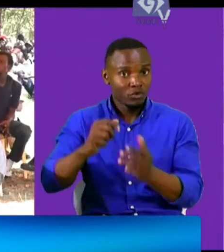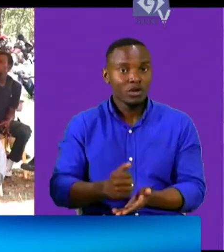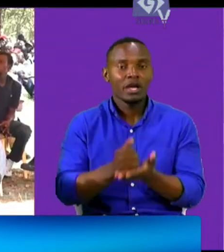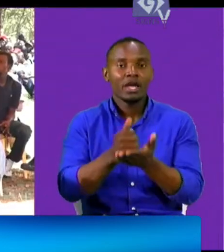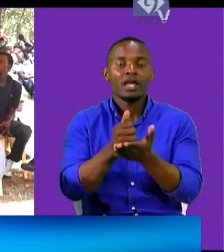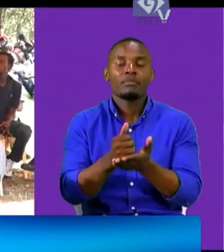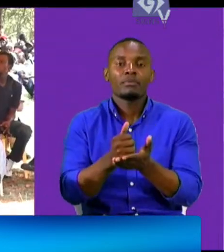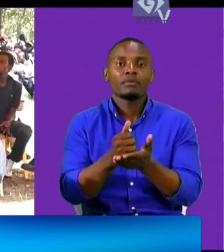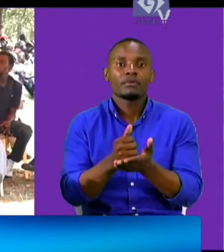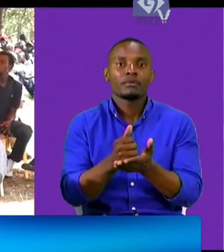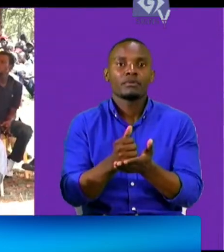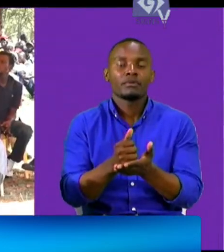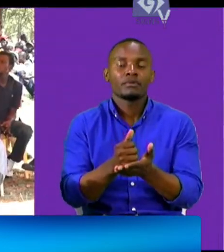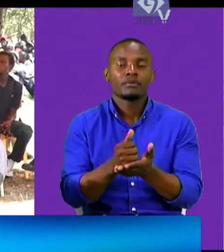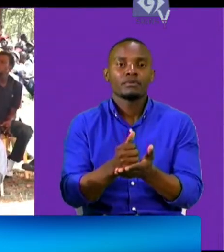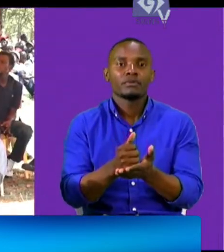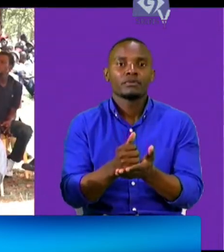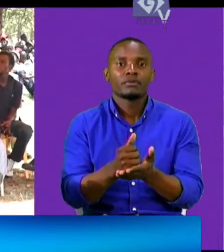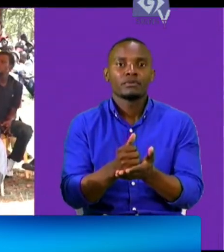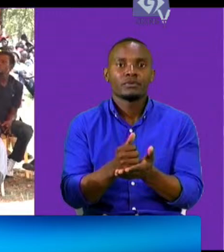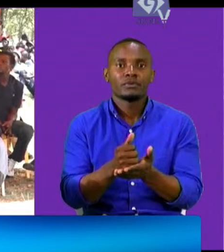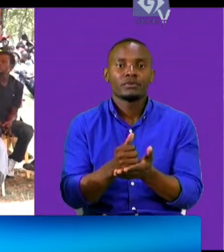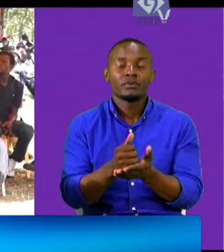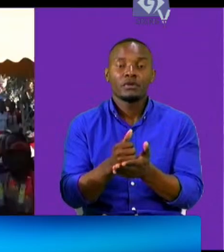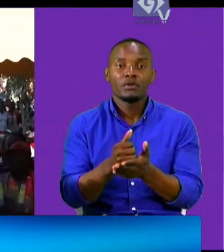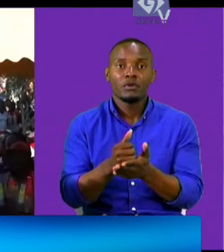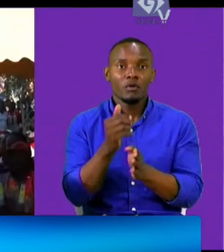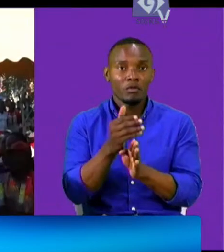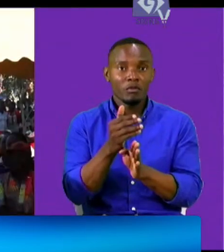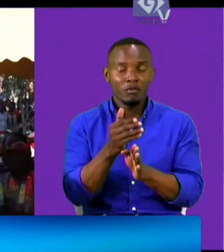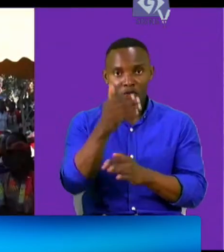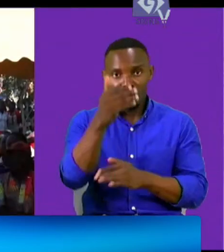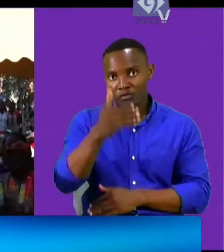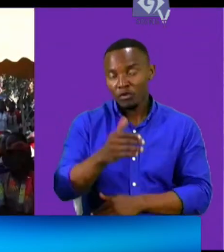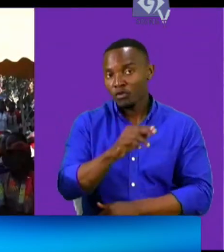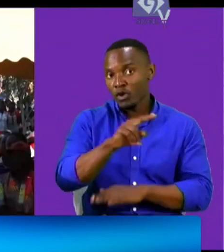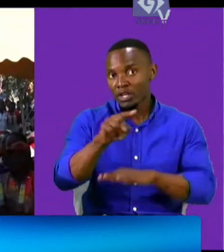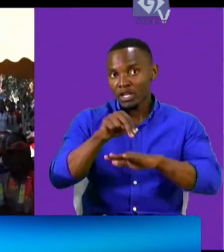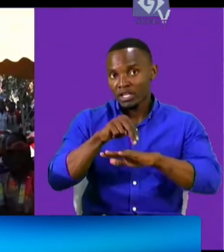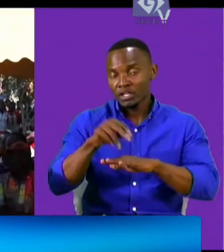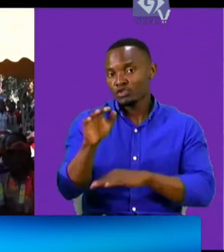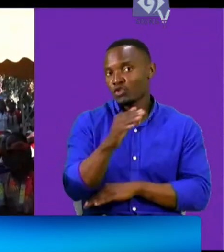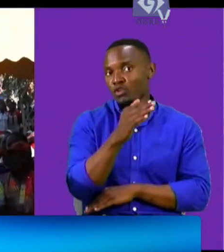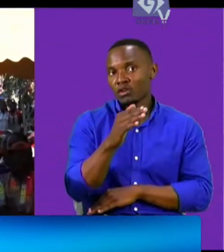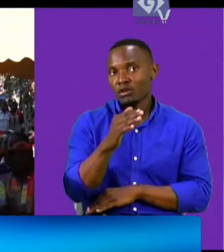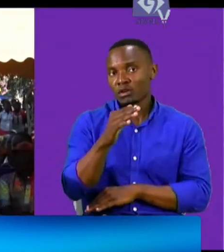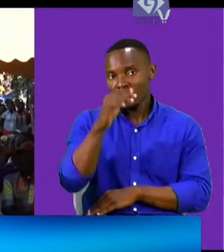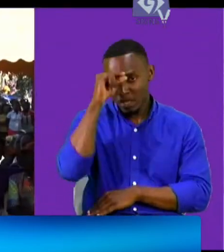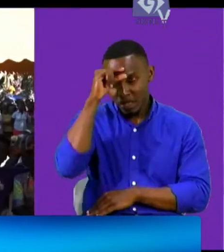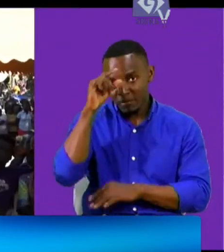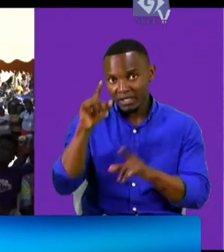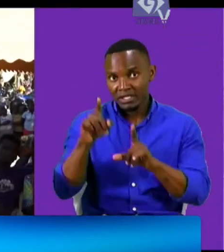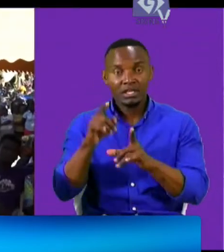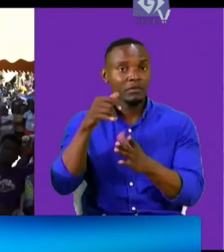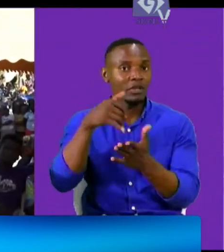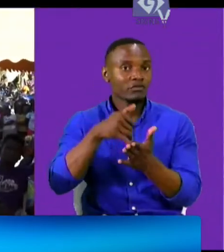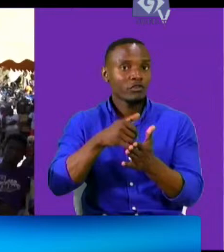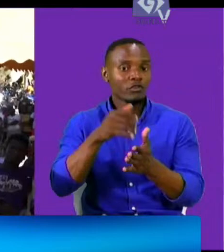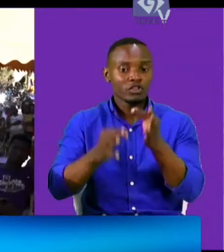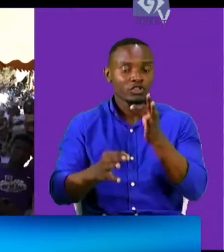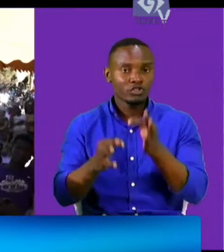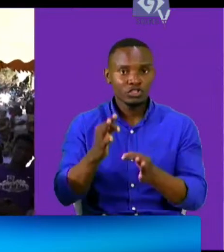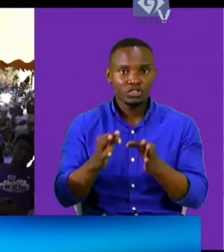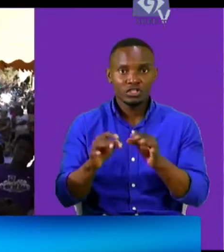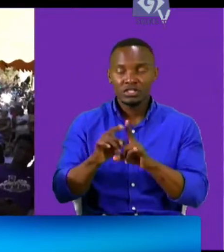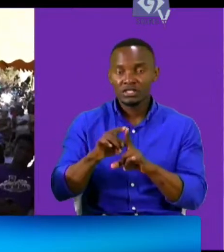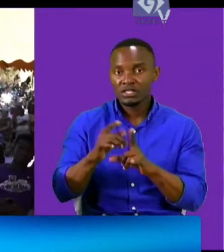through that concept. That was involved the national government, that involved the county government, and it involved the judiciary. Those three arms of the